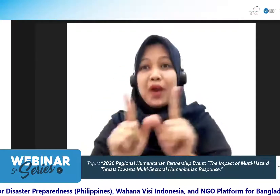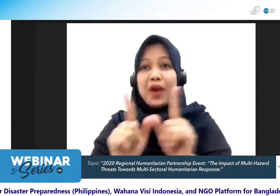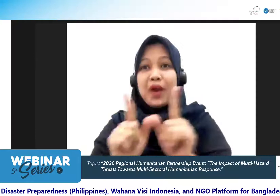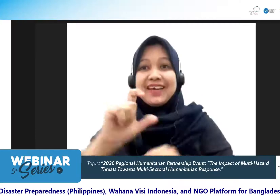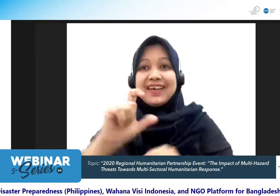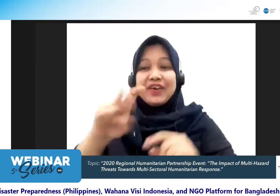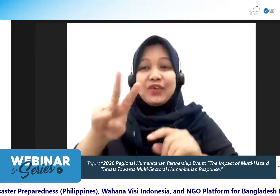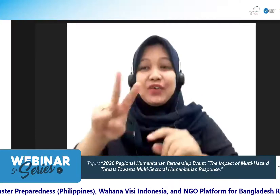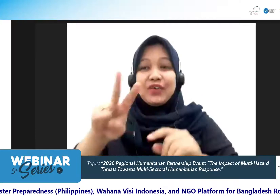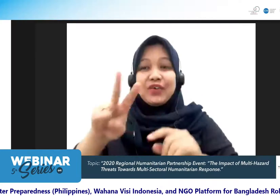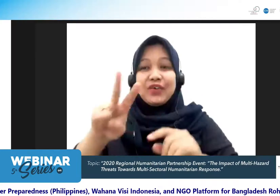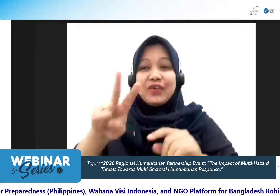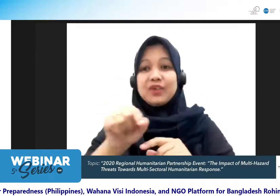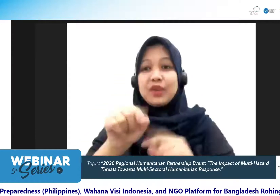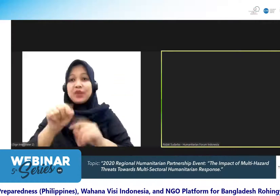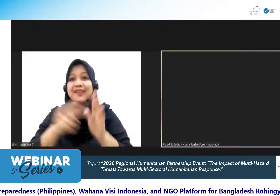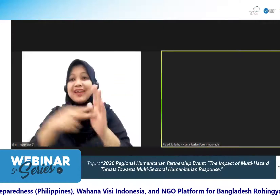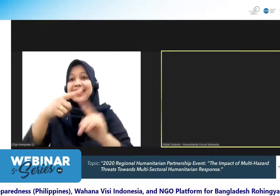www.icfanetwork.org.